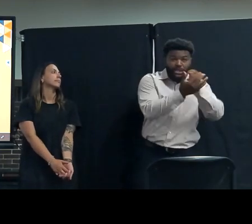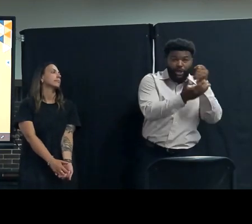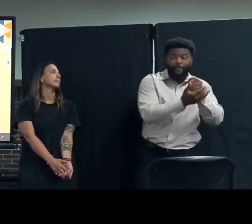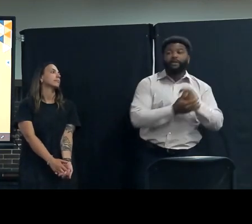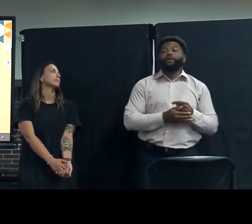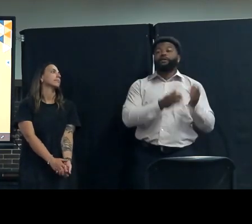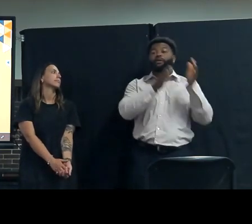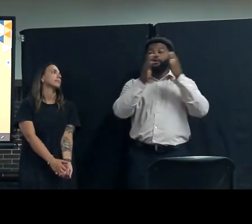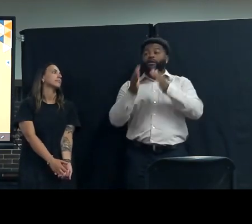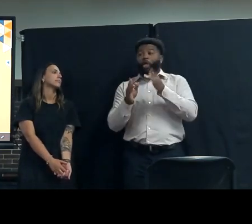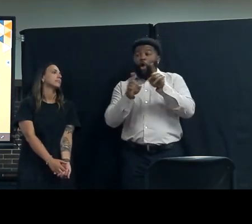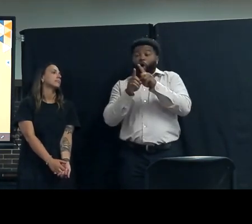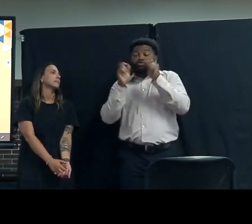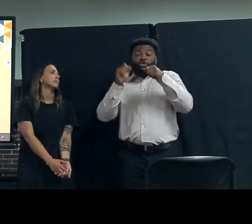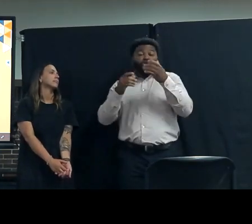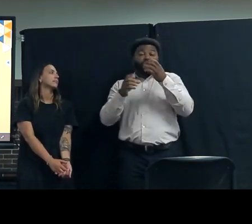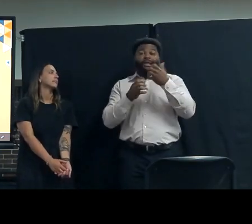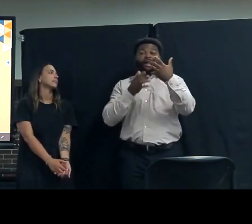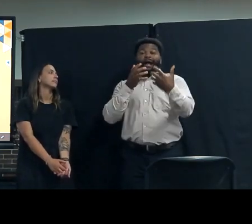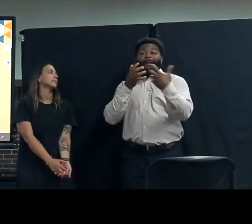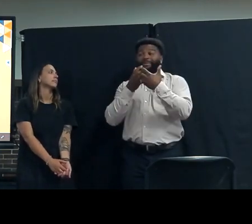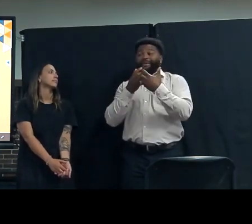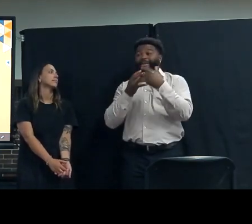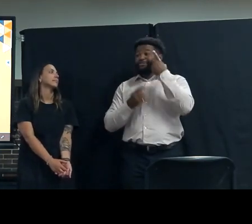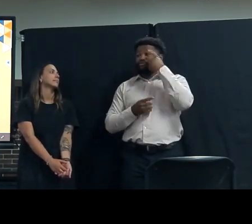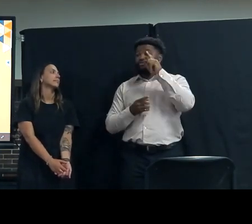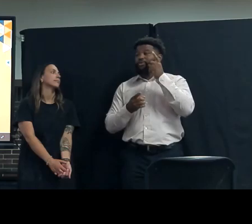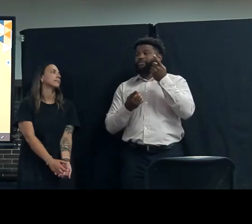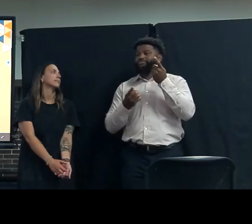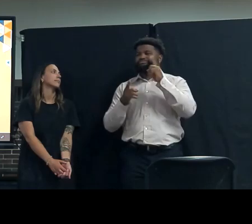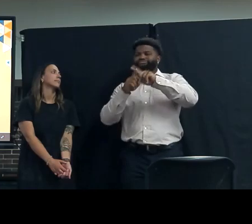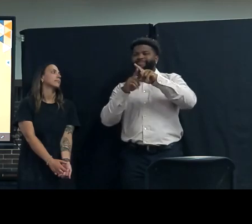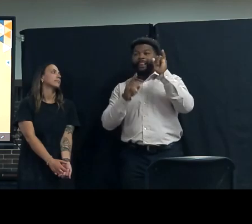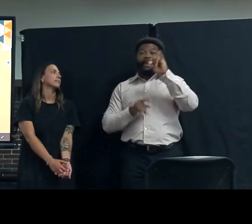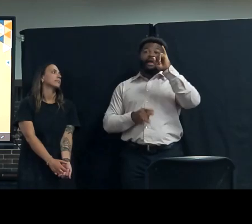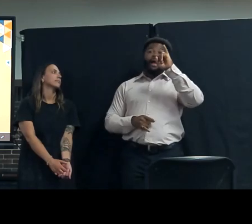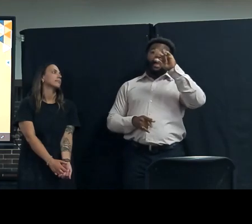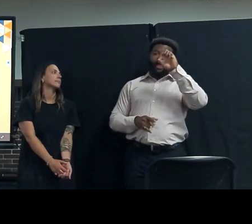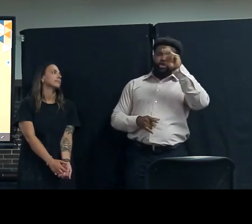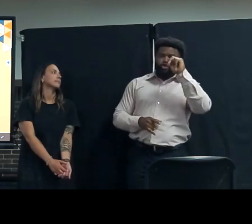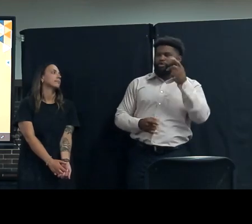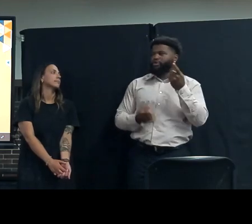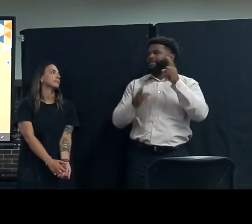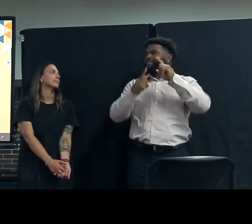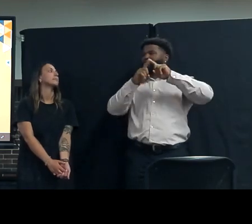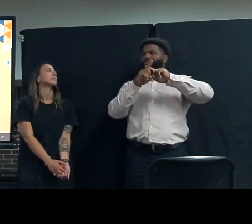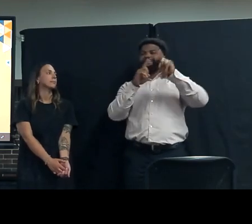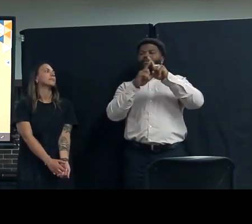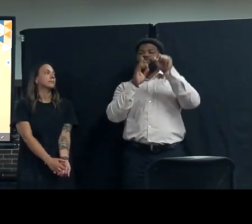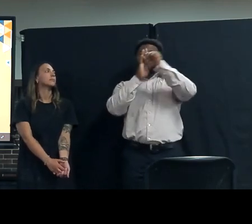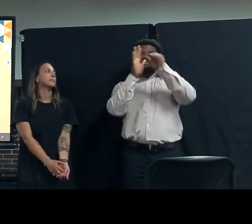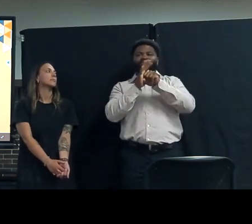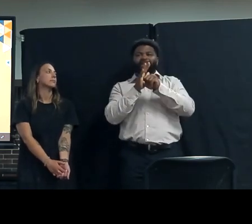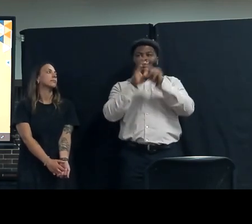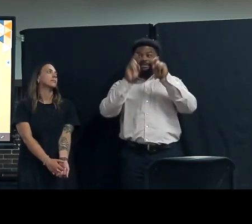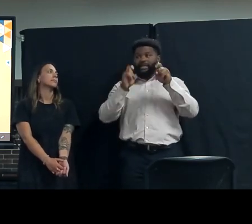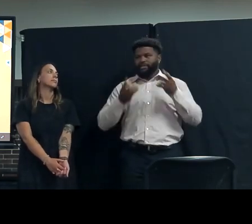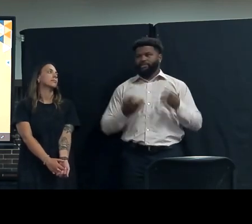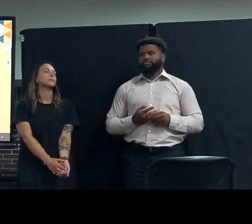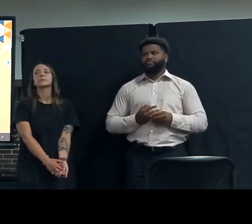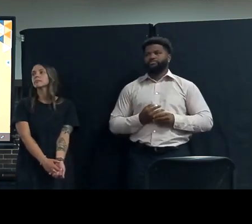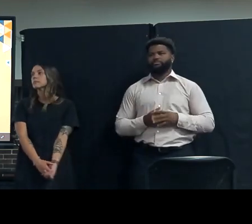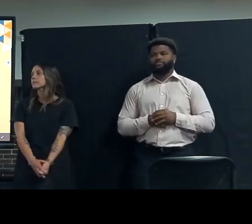services, and they can also get accommodations for iLearn and the different state assessments.